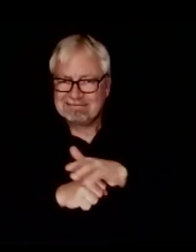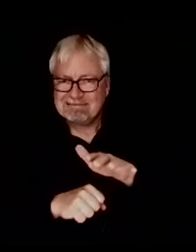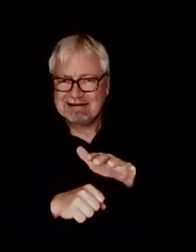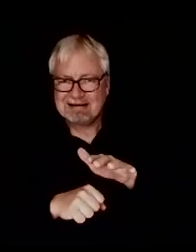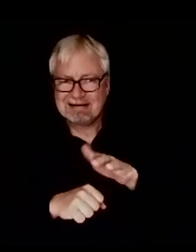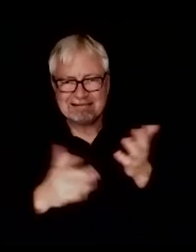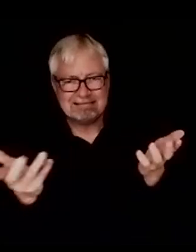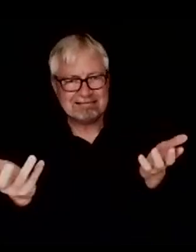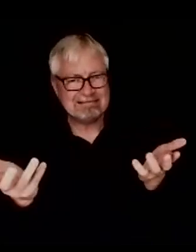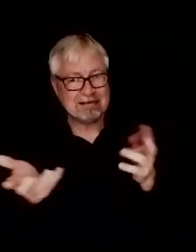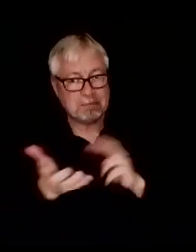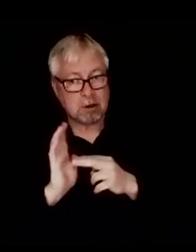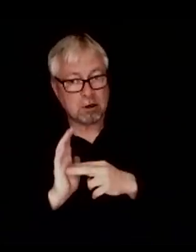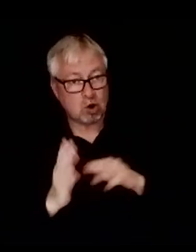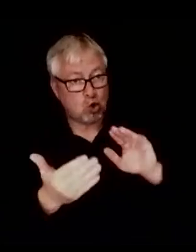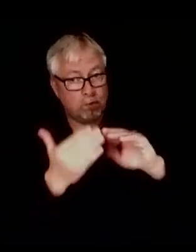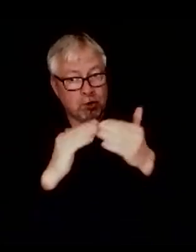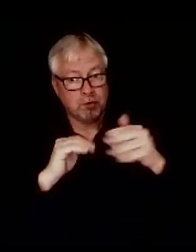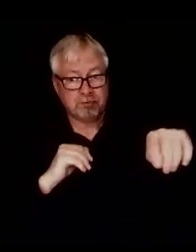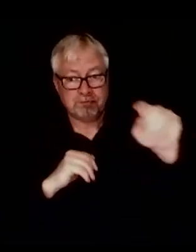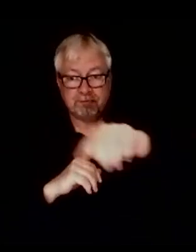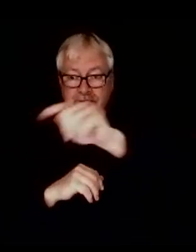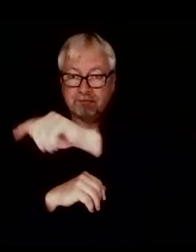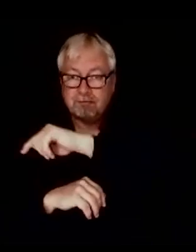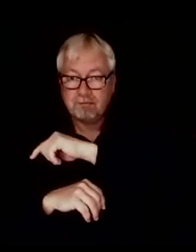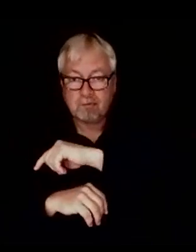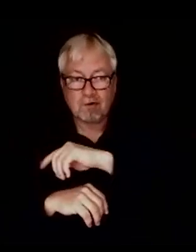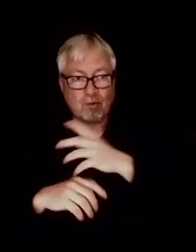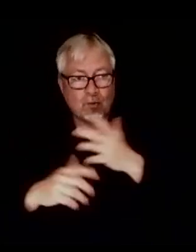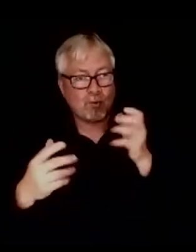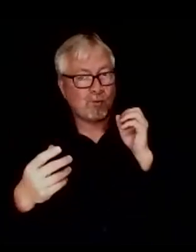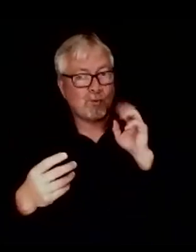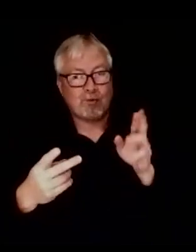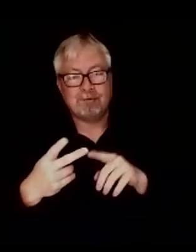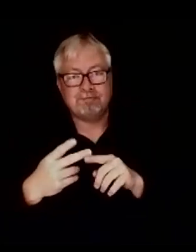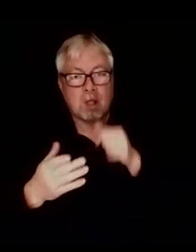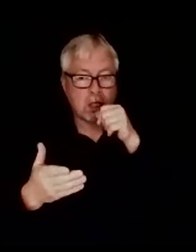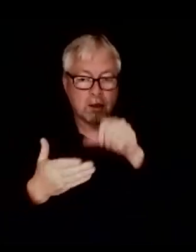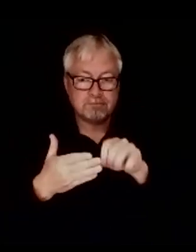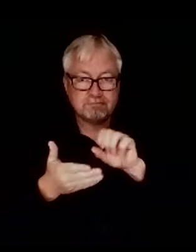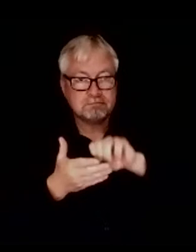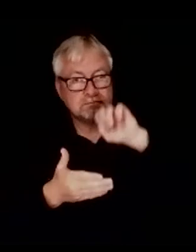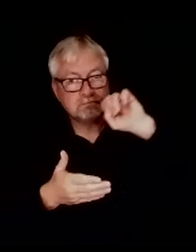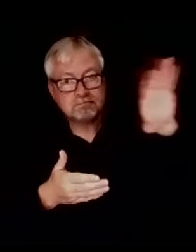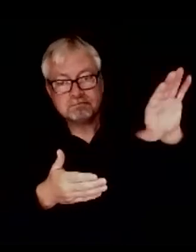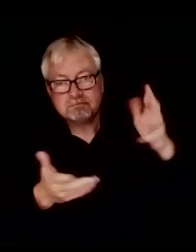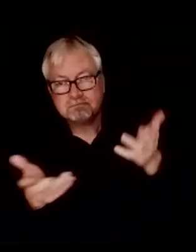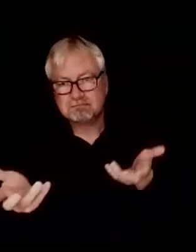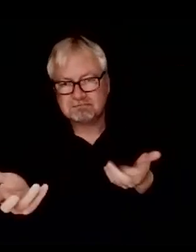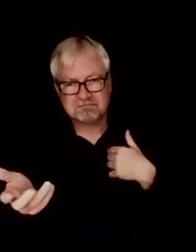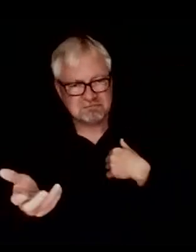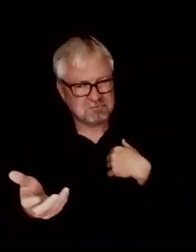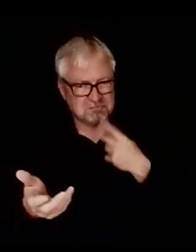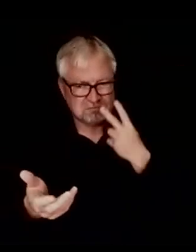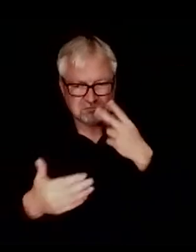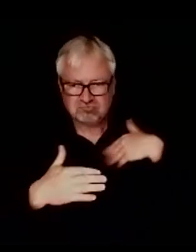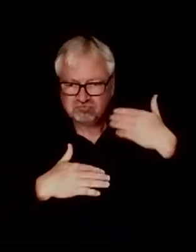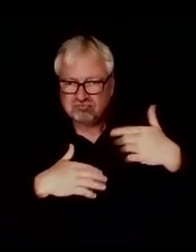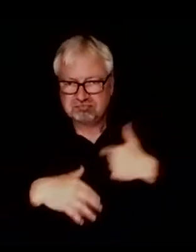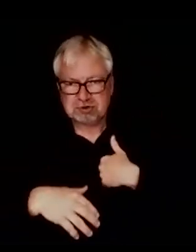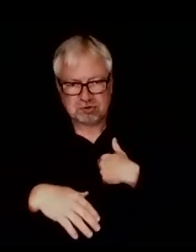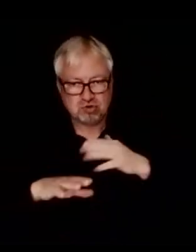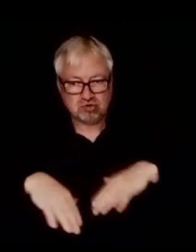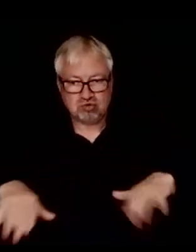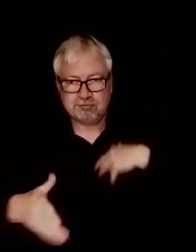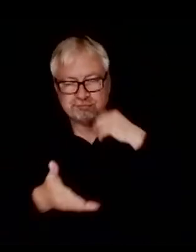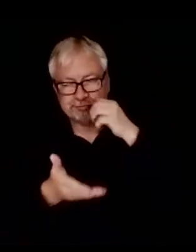sites and the ability to order an at-home test by mail, I know I do that regularly with my kid. A lot of his